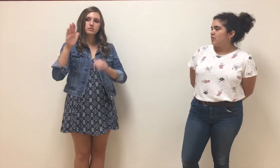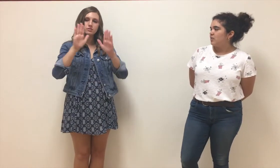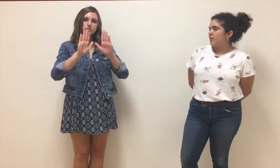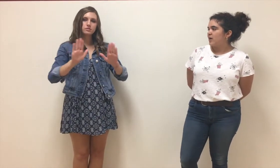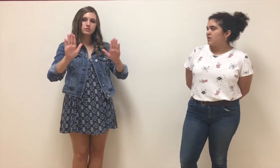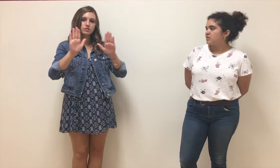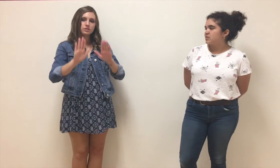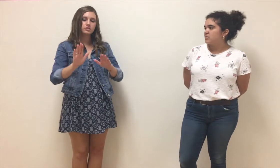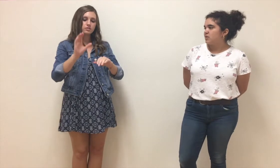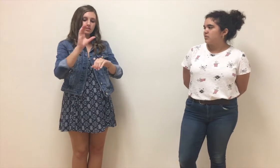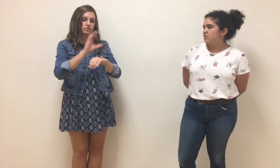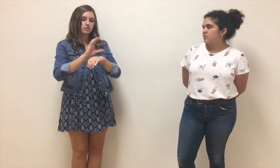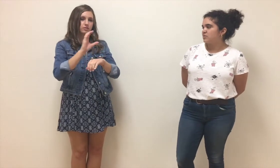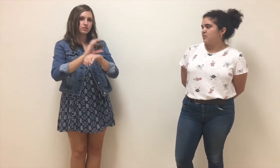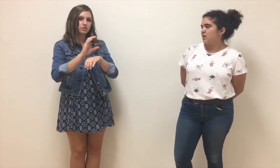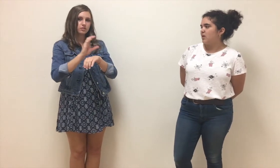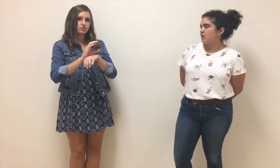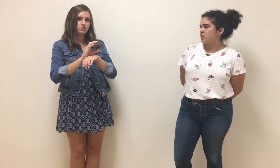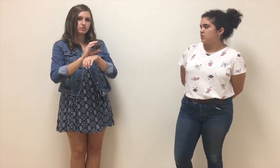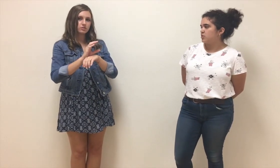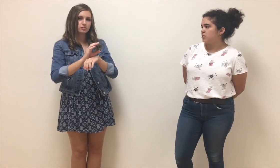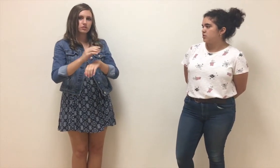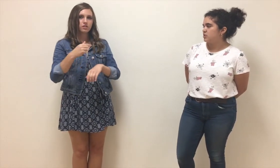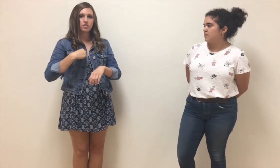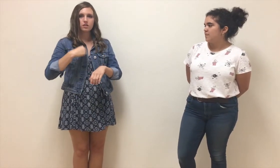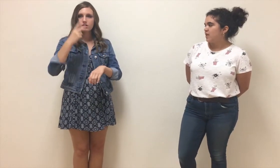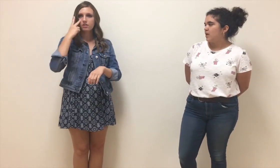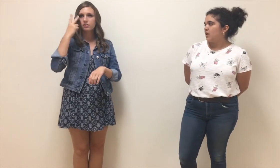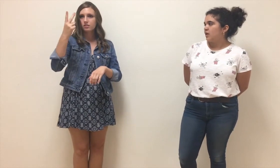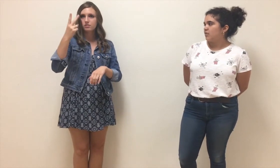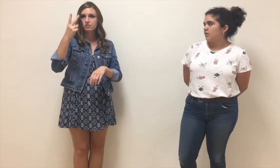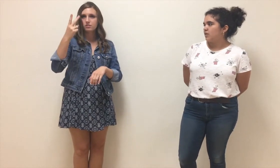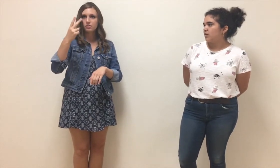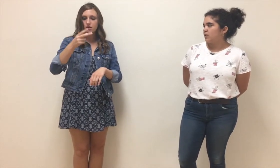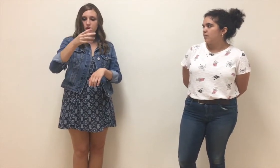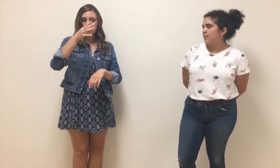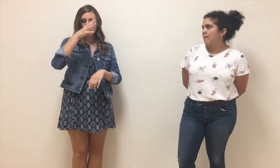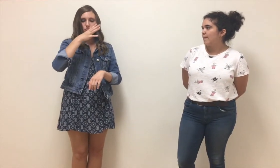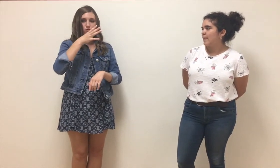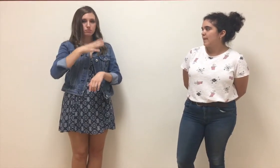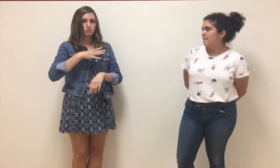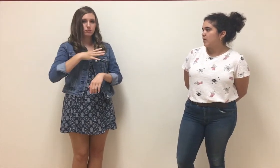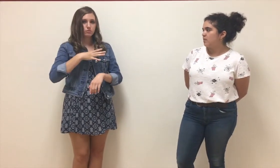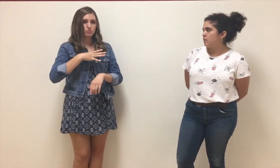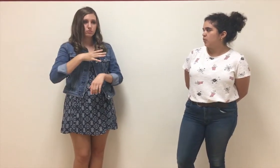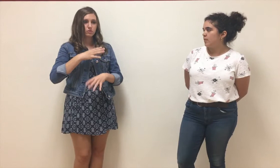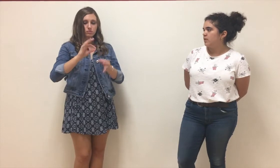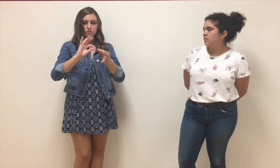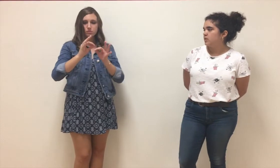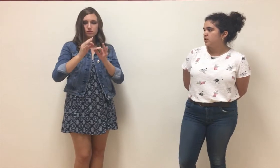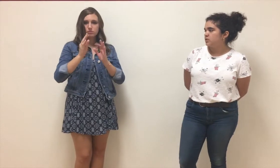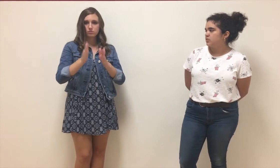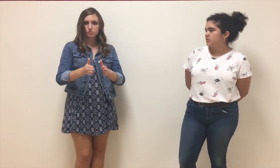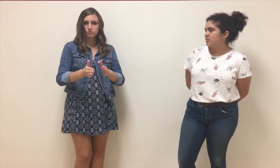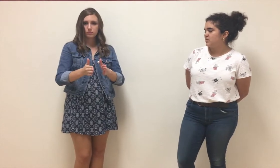the past, it was Sunday at church. I saw a woman. She was